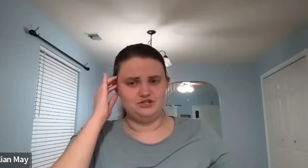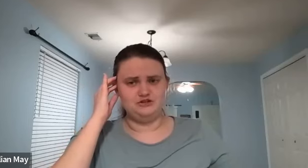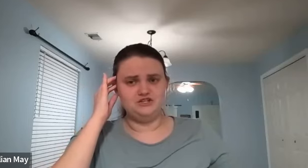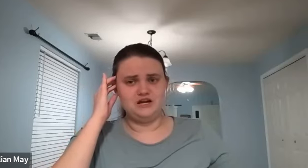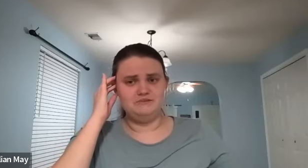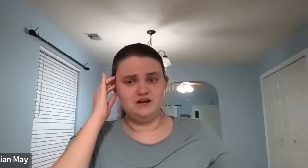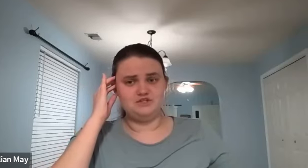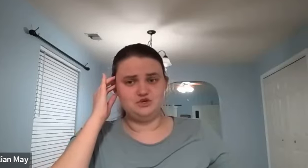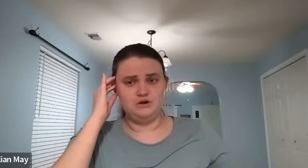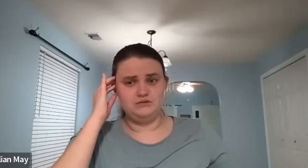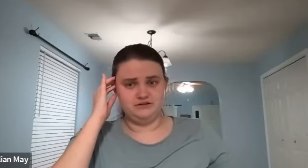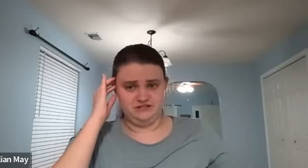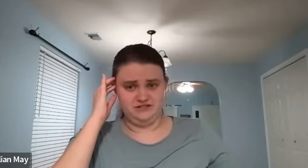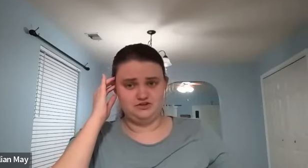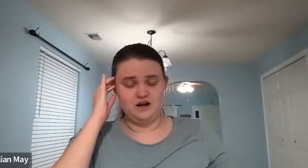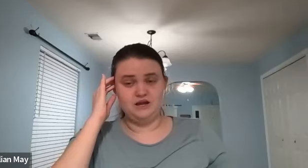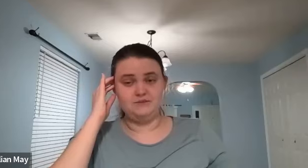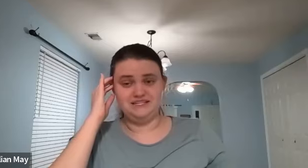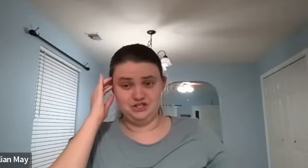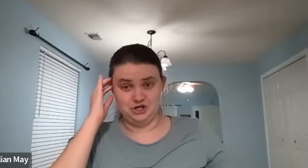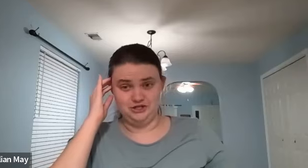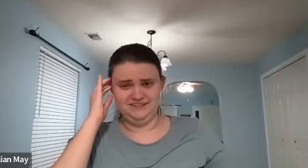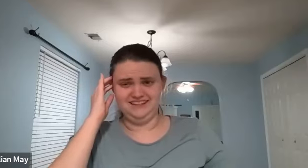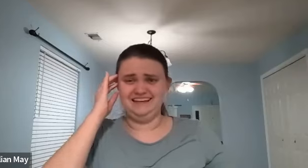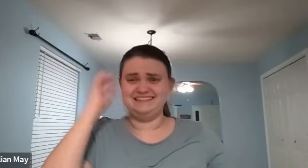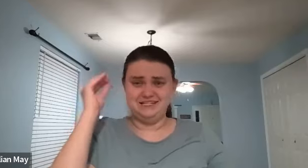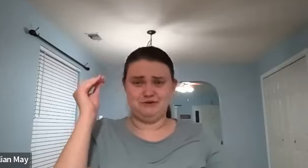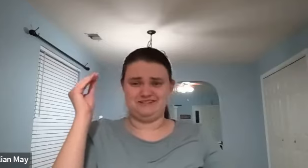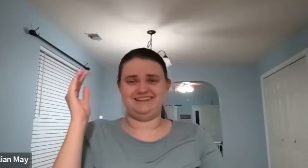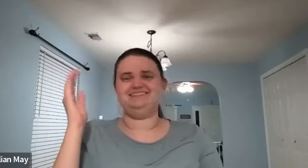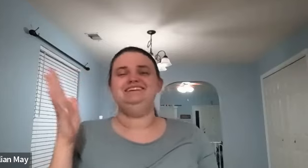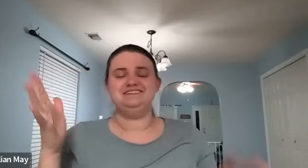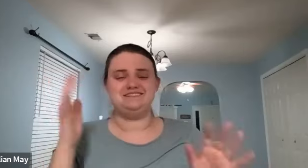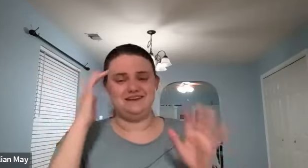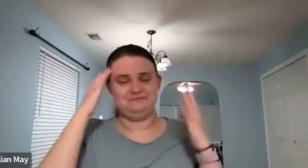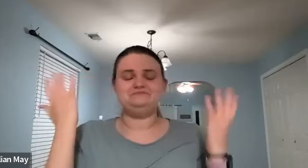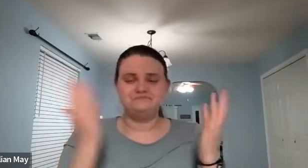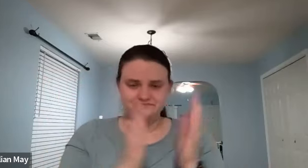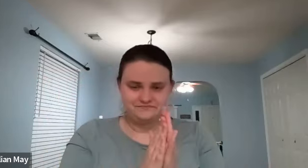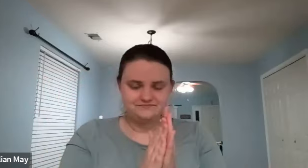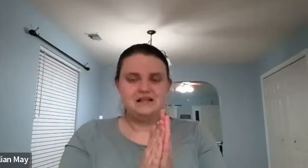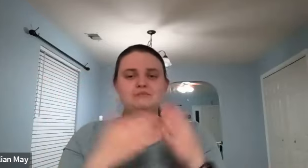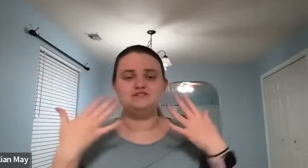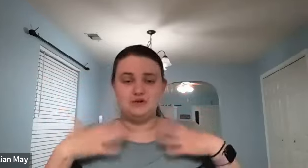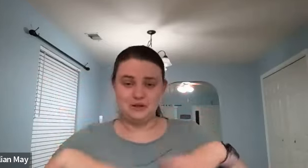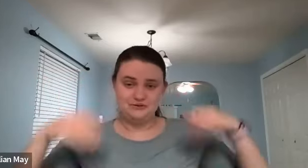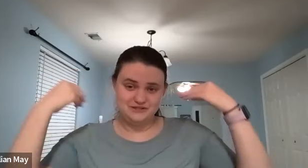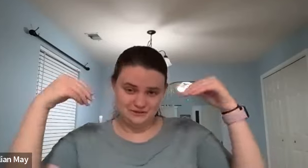you're not trying to become a store person. You're trying to become a teacher, like a teach person. So clothes